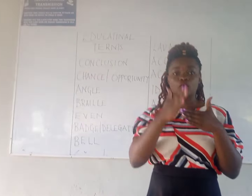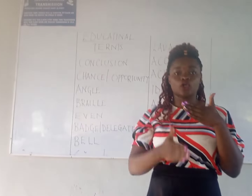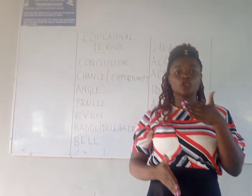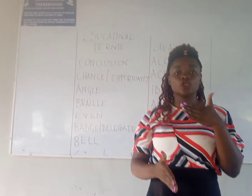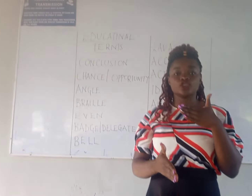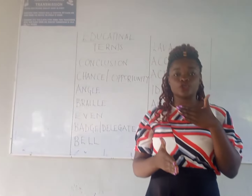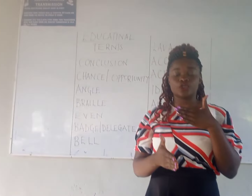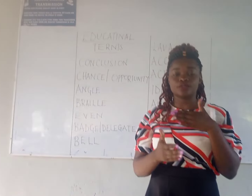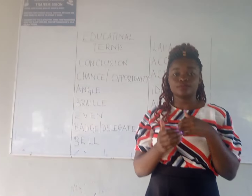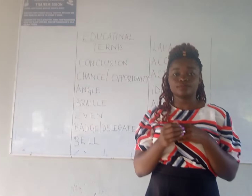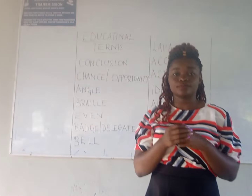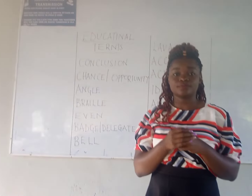Conclusion.